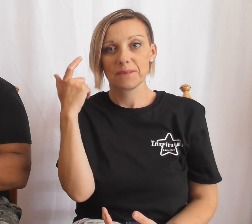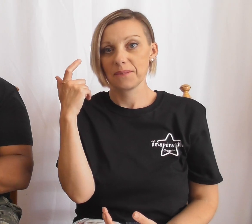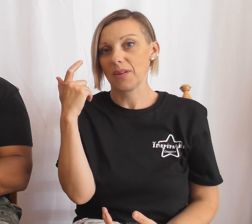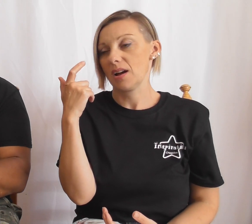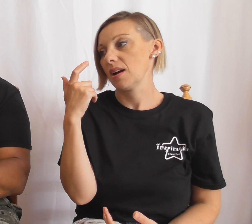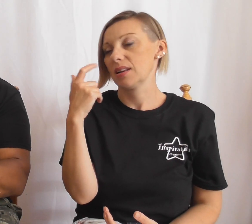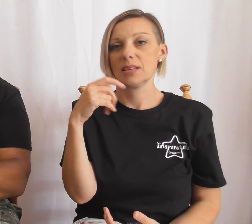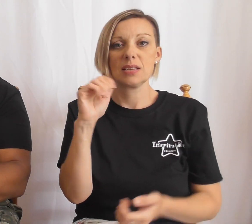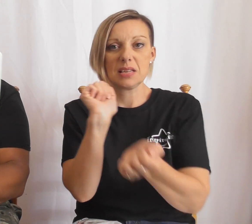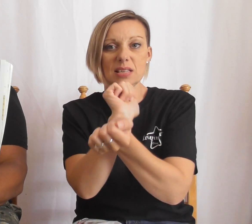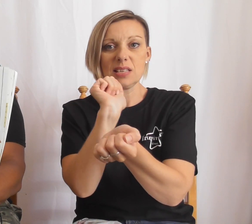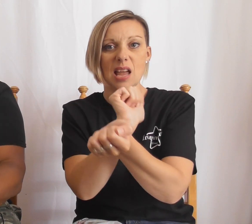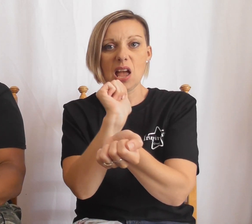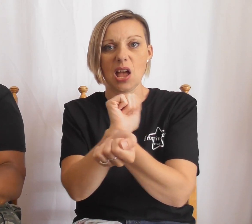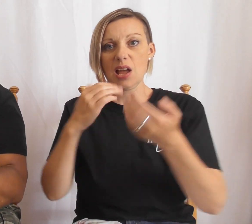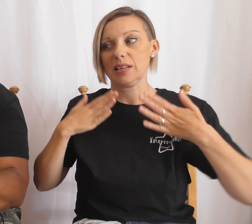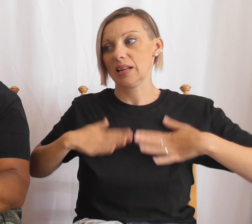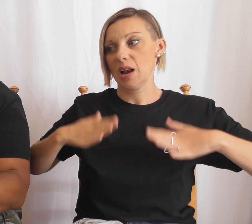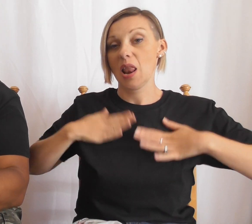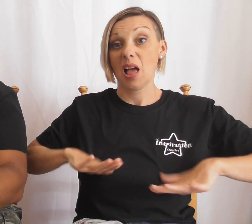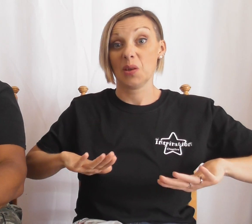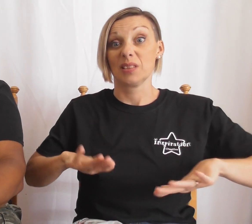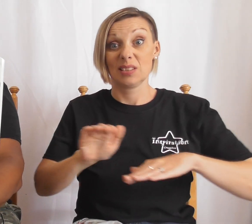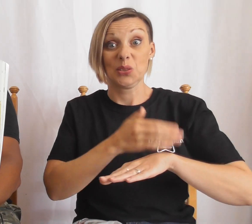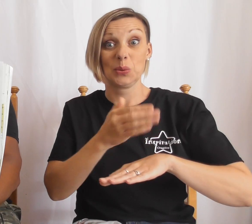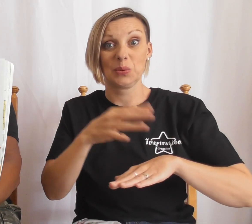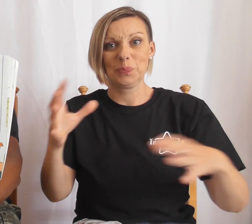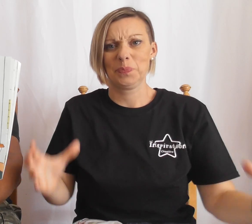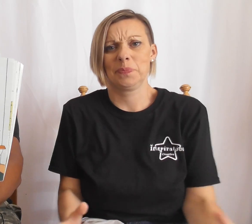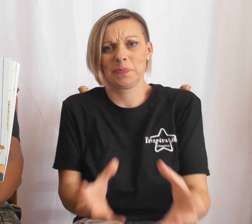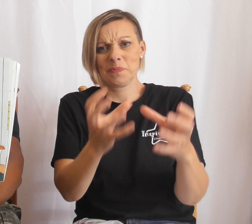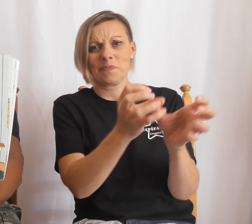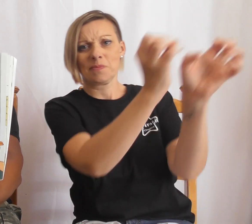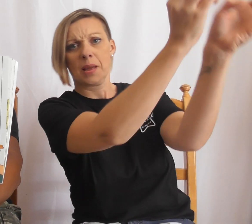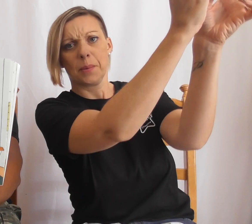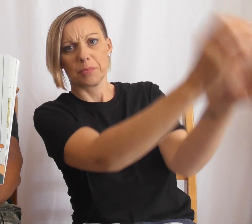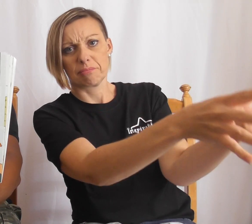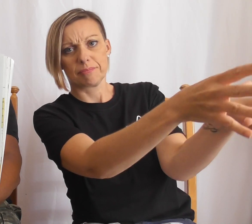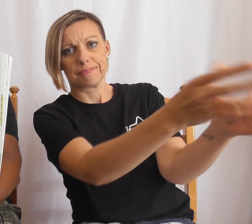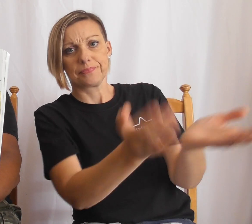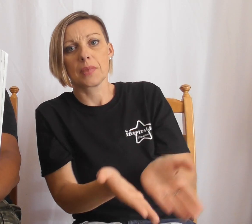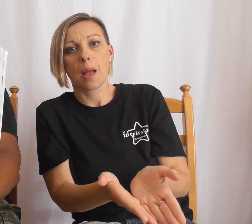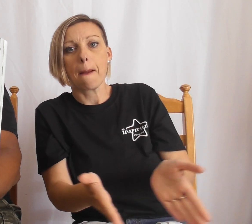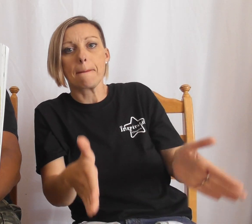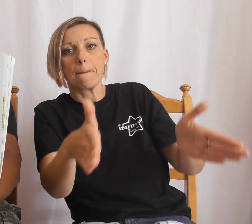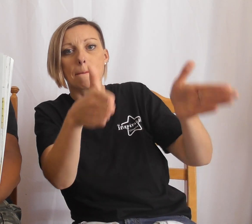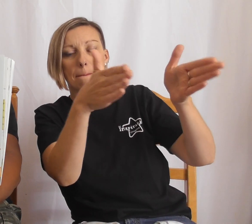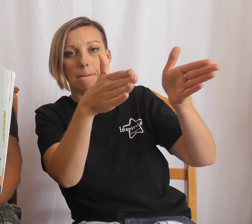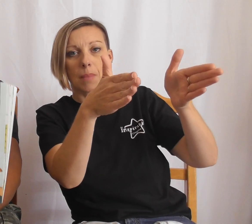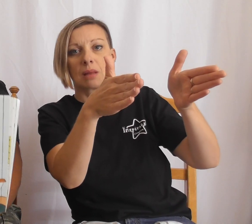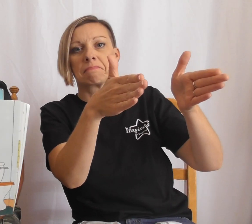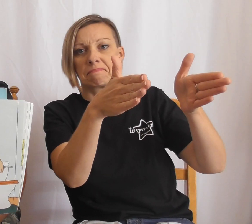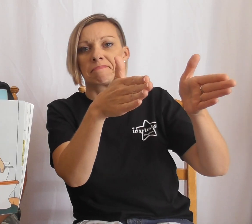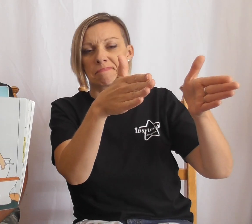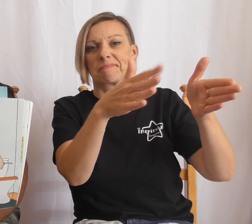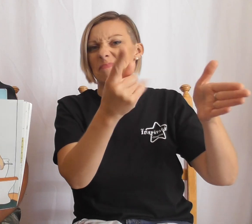And she's got the clothes and his shoes as well, and she's dumped them into the washing